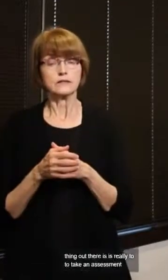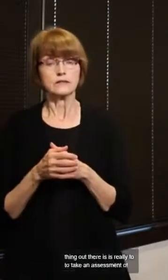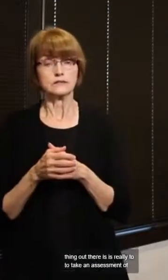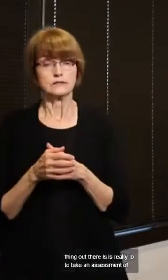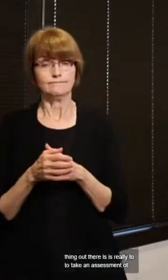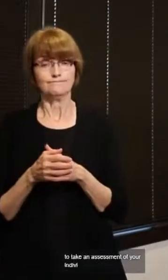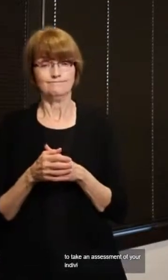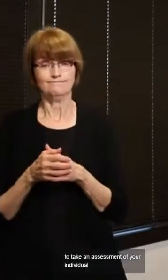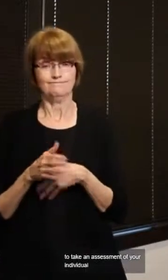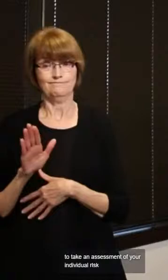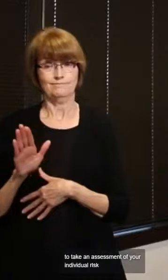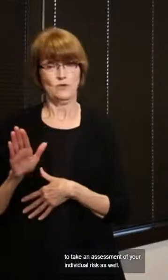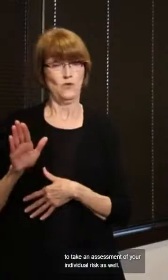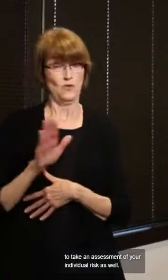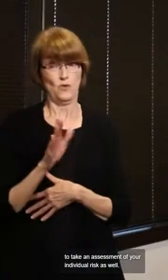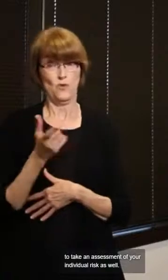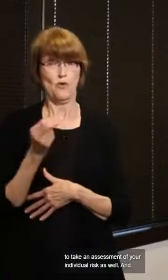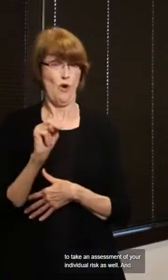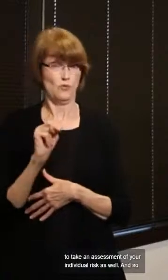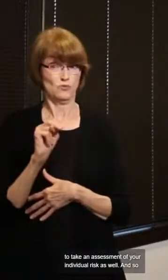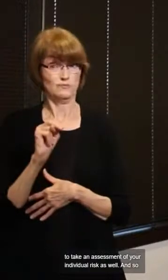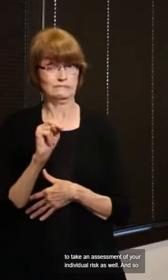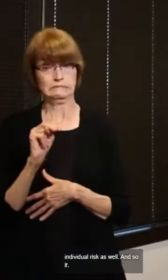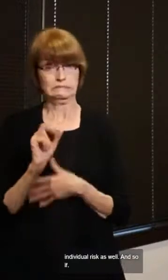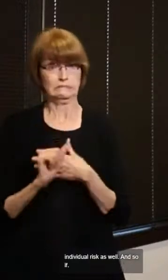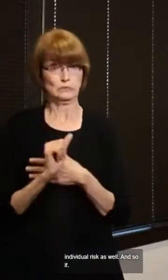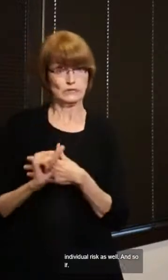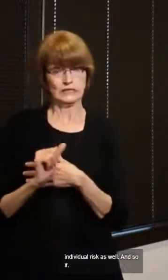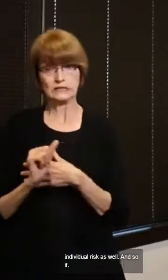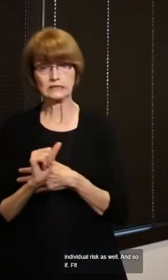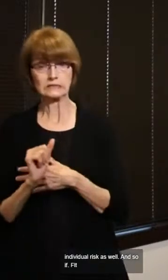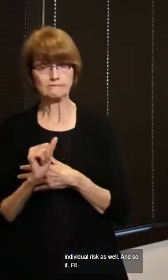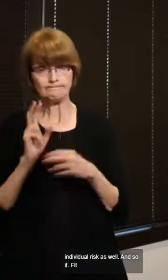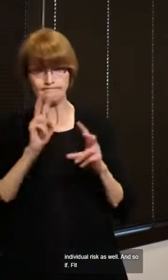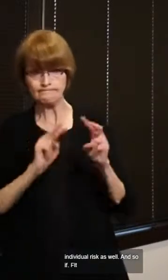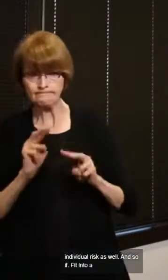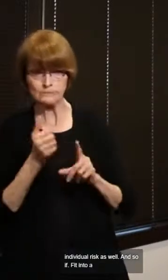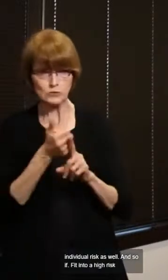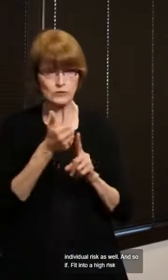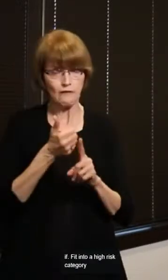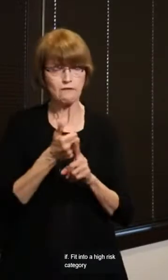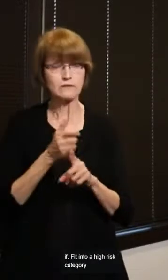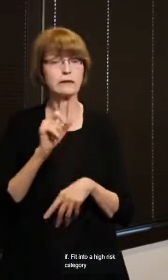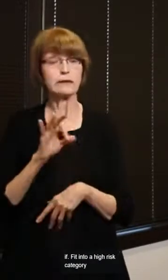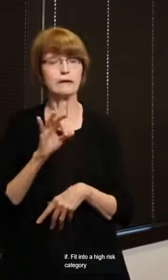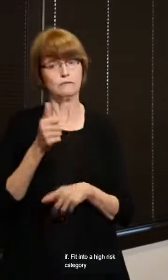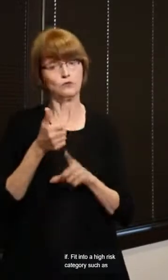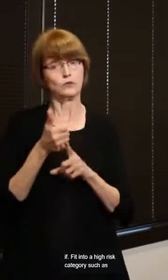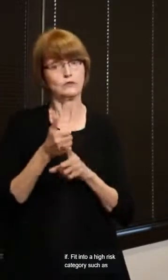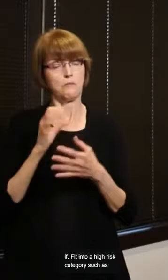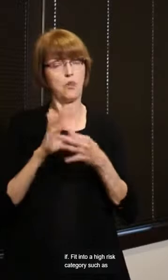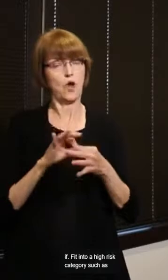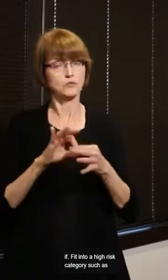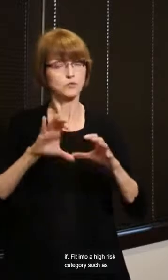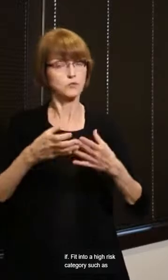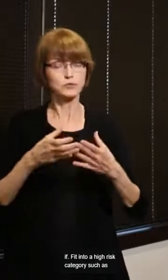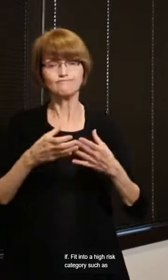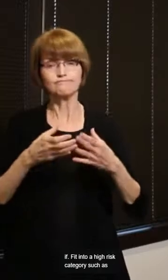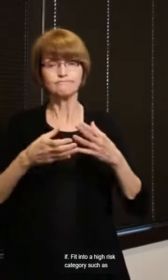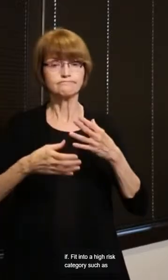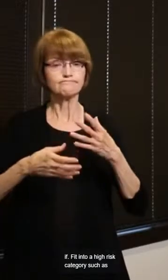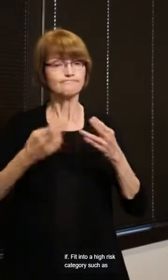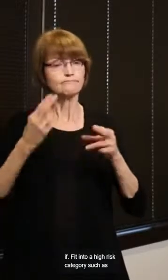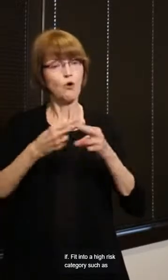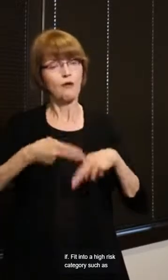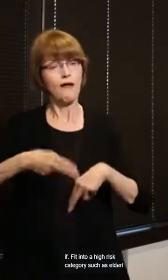of your individual risk as well. And so if you do fit into a high-risk category, such as